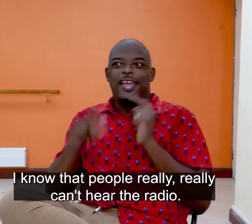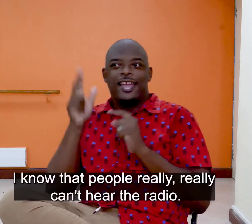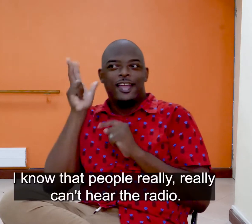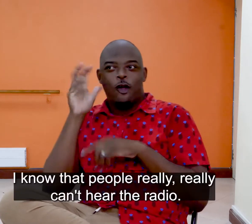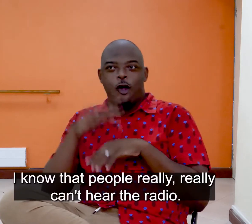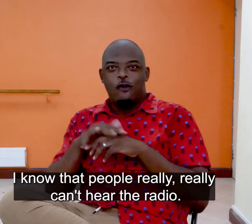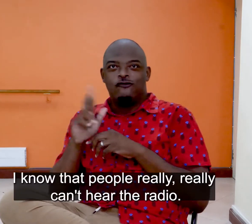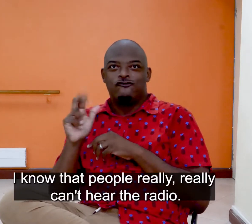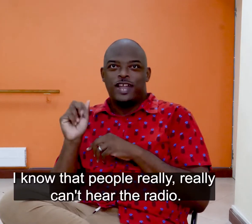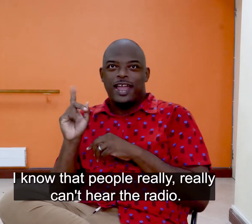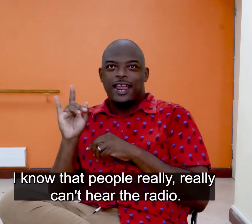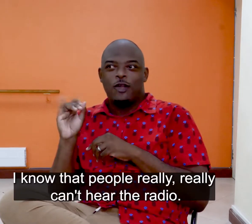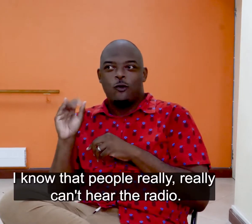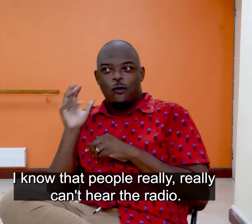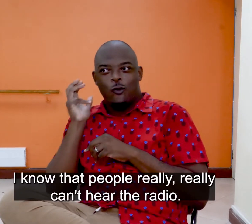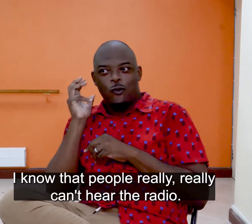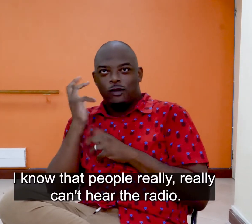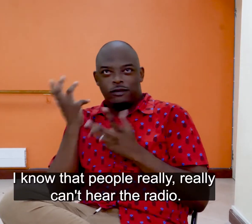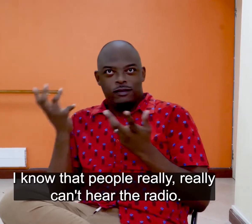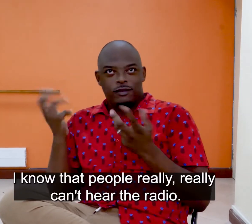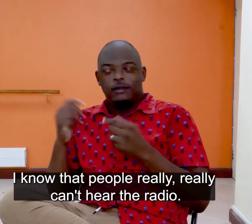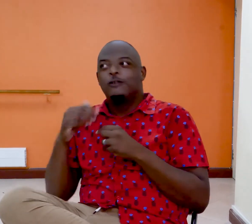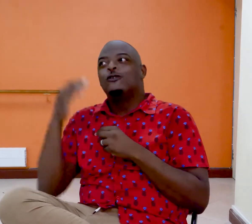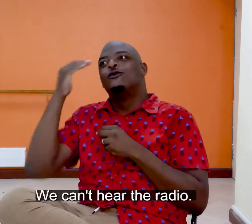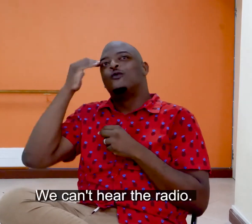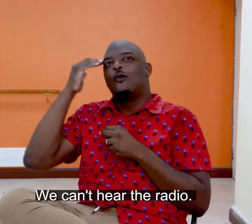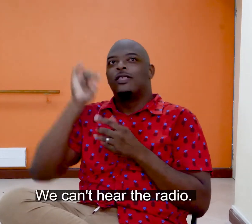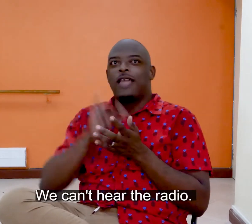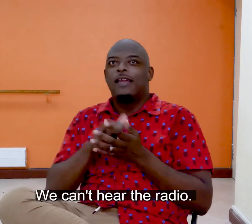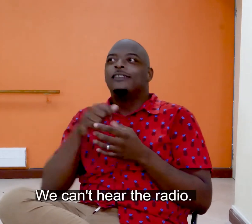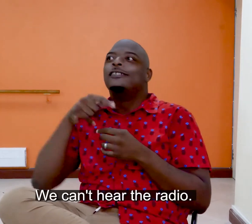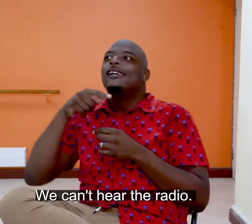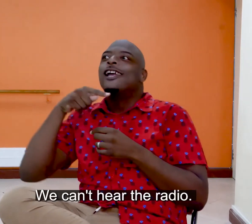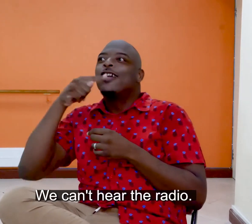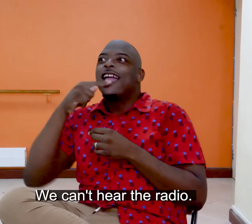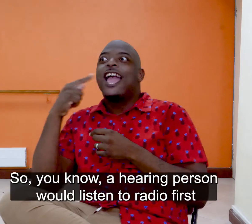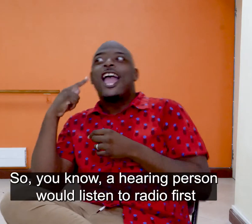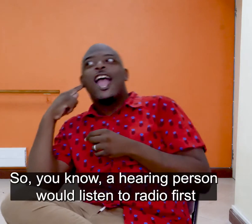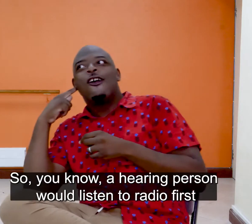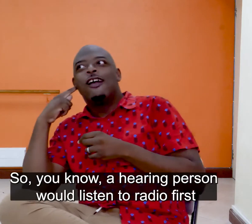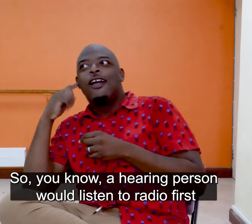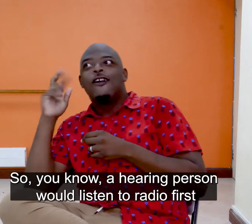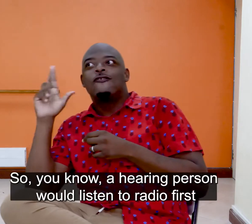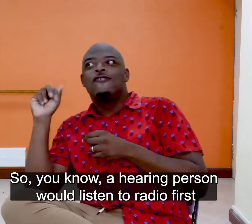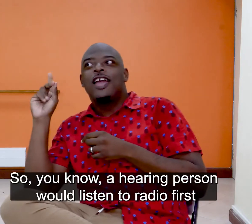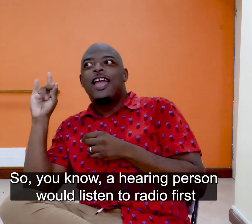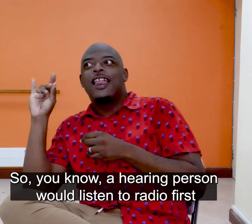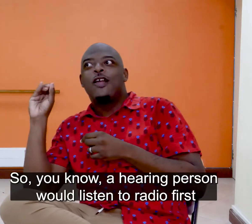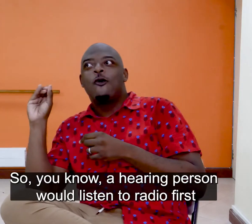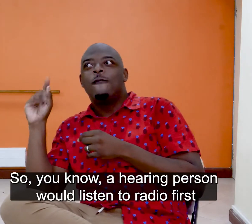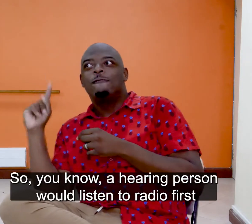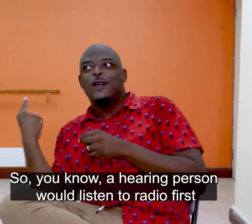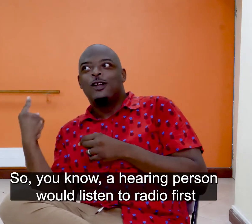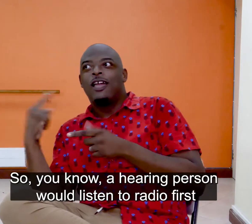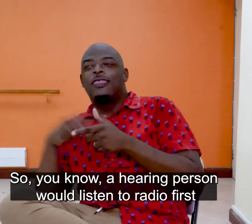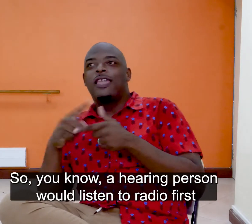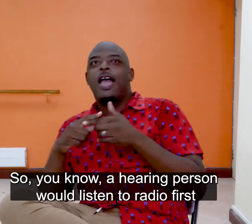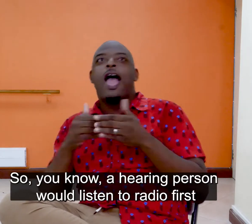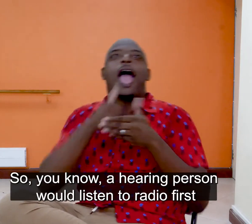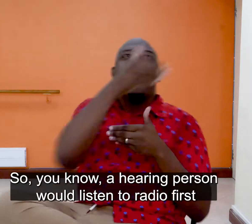And deaf people really can't hear the radio. We can't hear the radio. So, a hearing person would listen to the radio